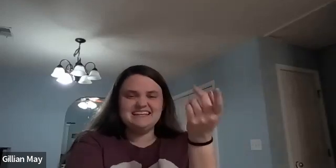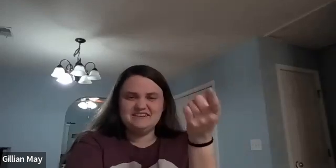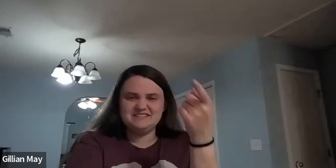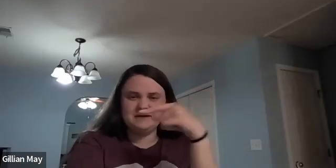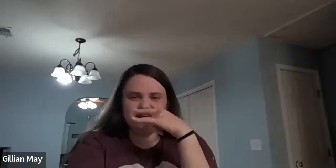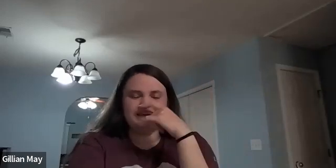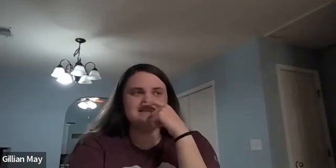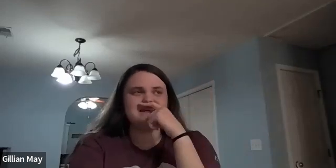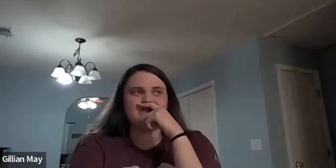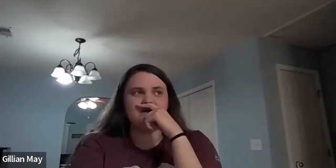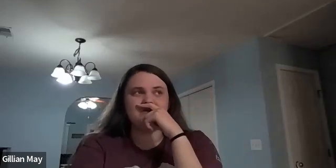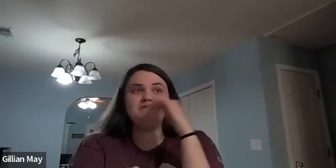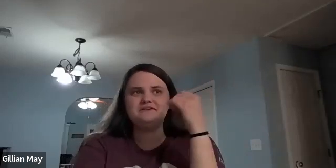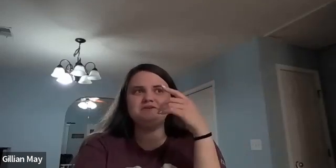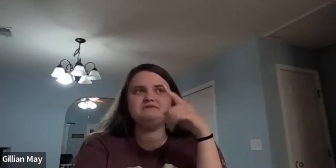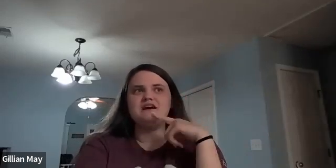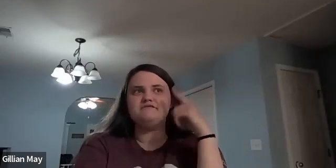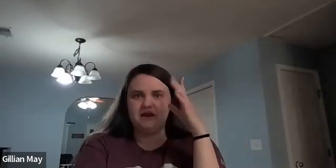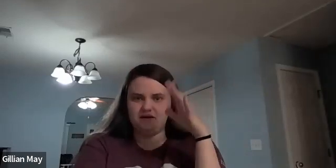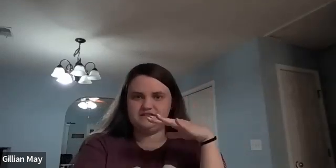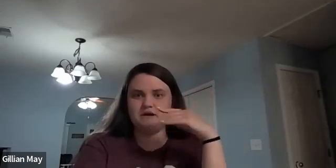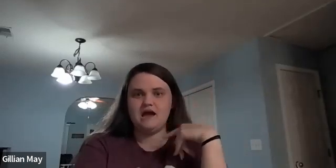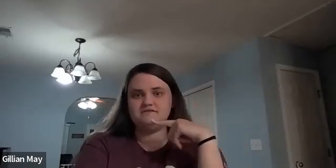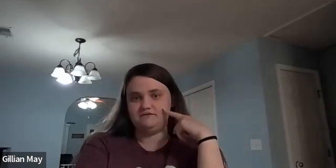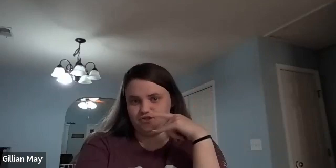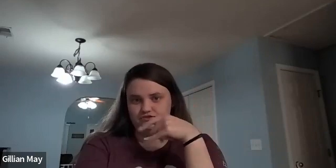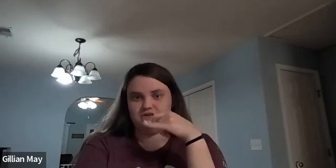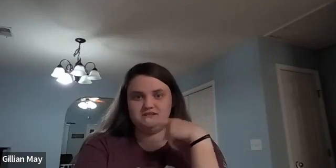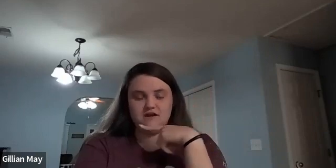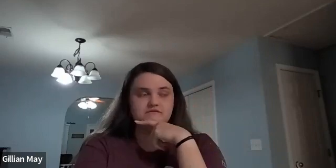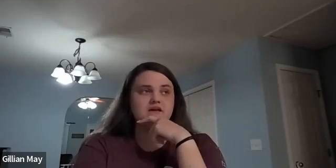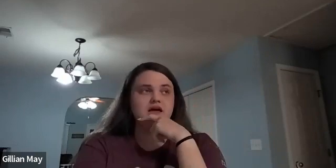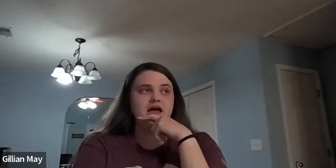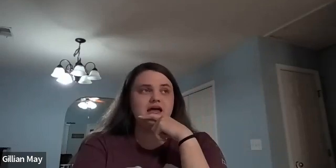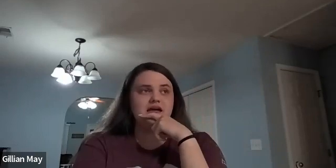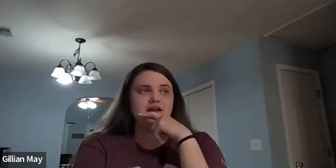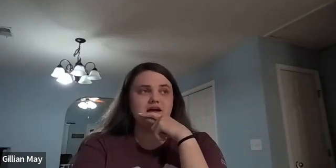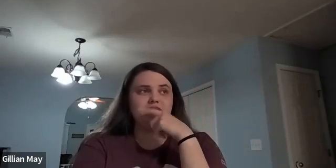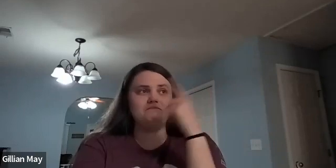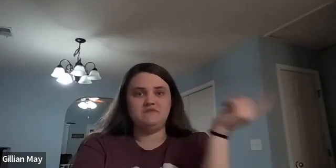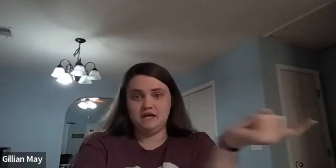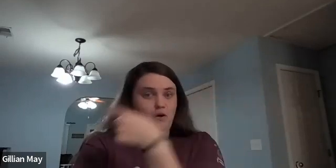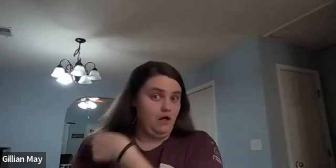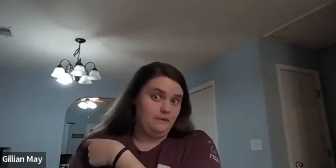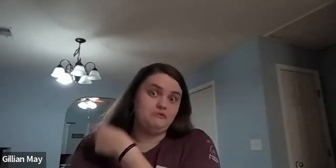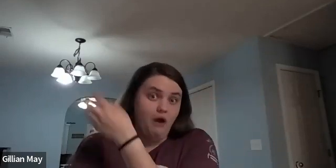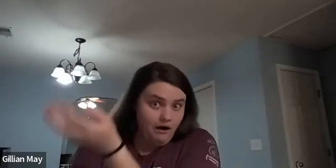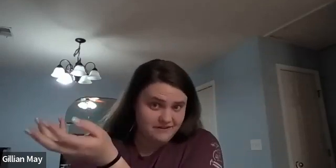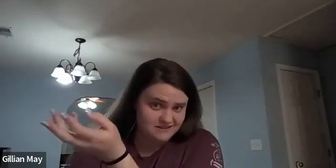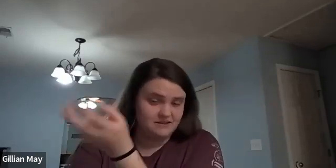there's some kids, and we have a few deaf parents who have deaf children themselves, and they go all the way through,